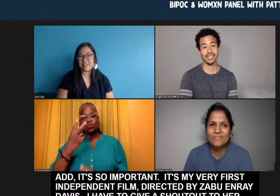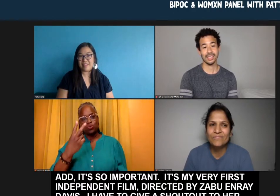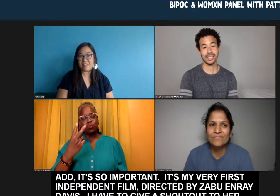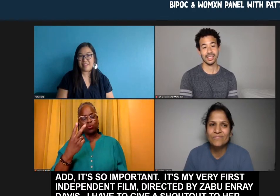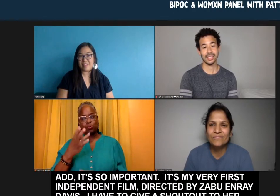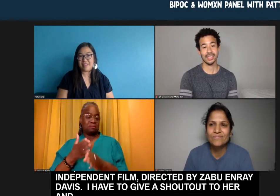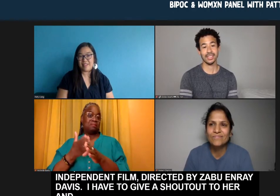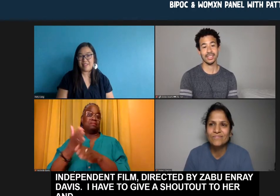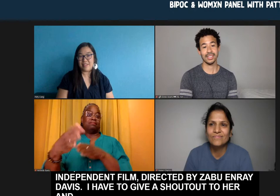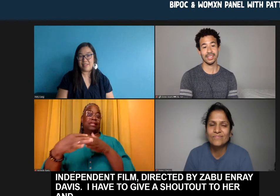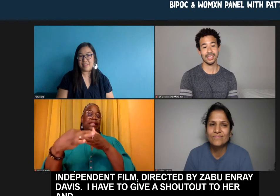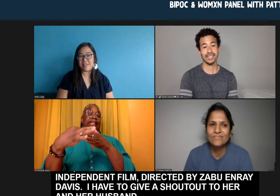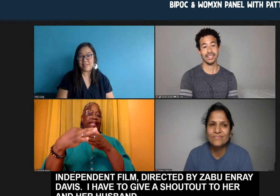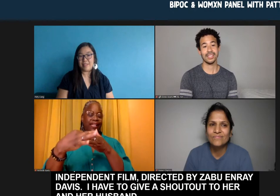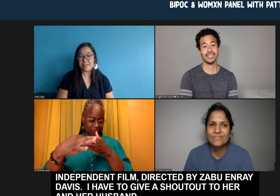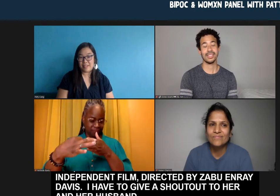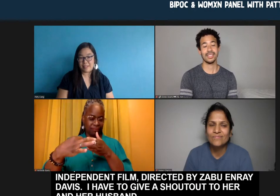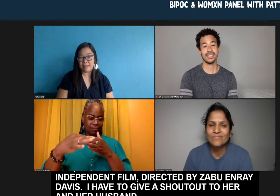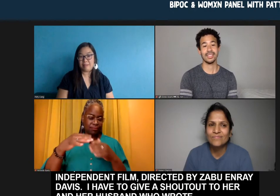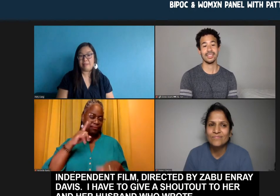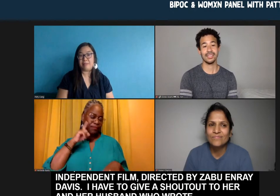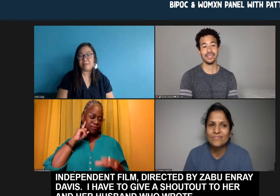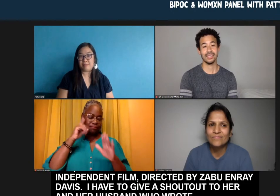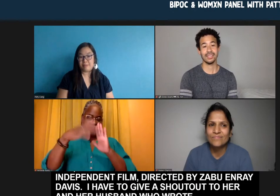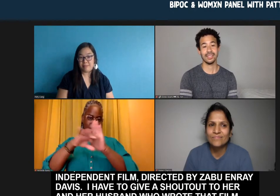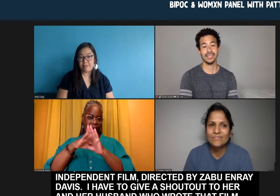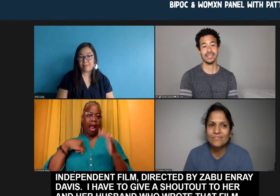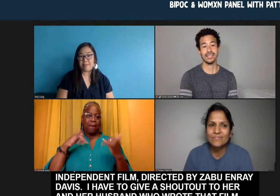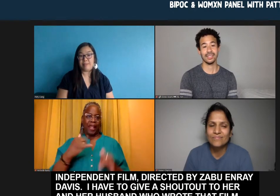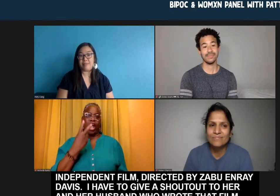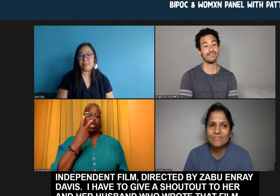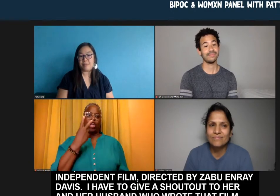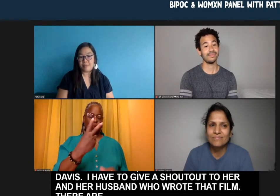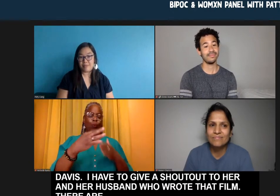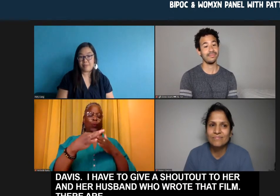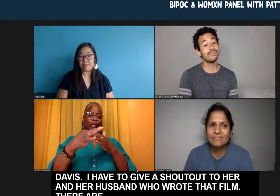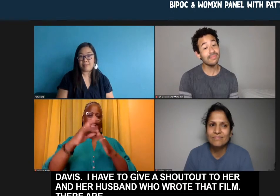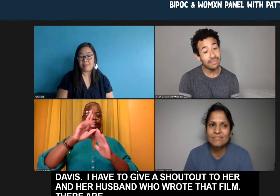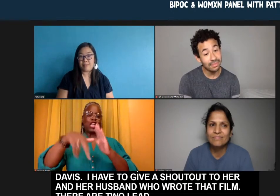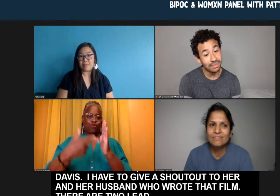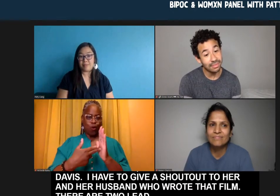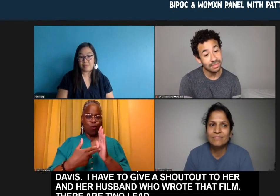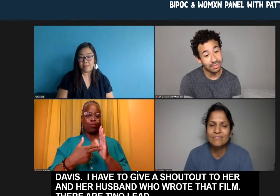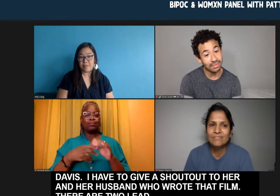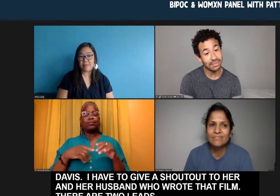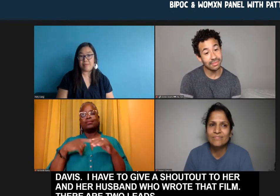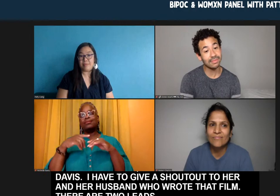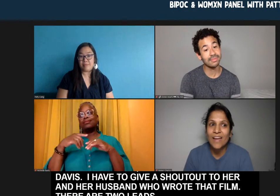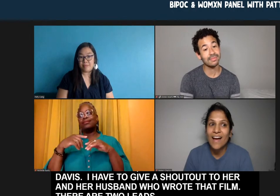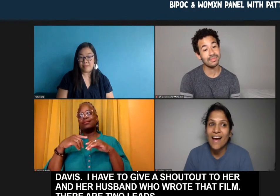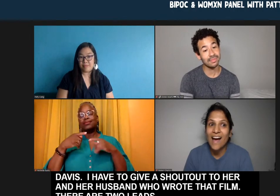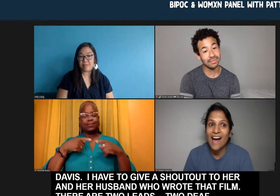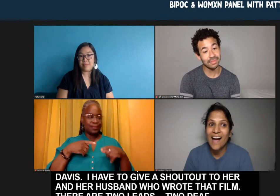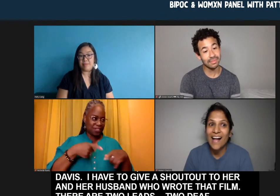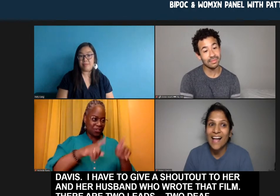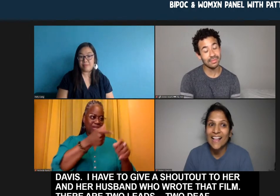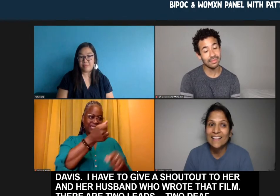that film. There were two leads, two deaf characters, two leading roles.